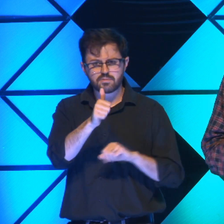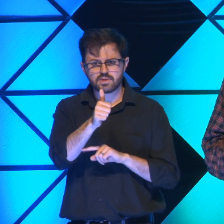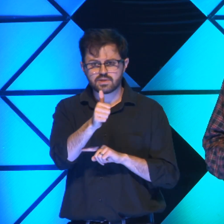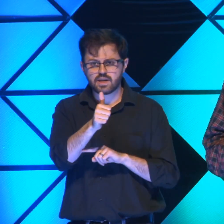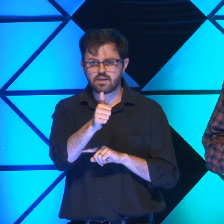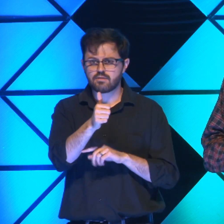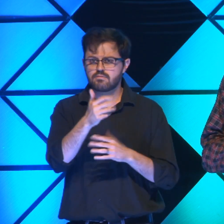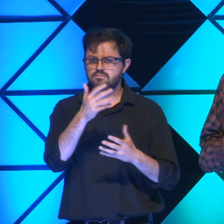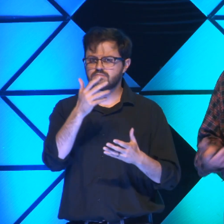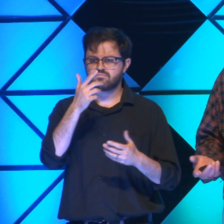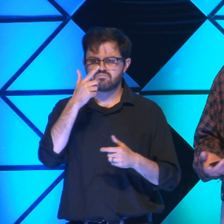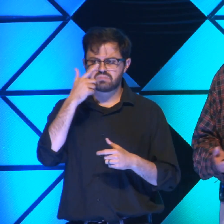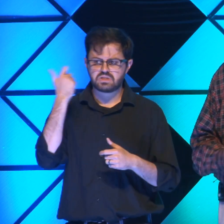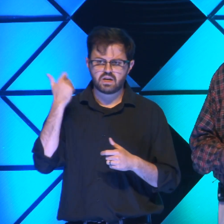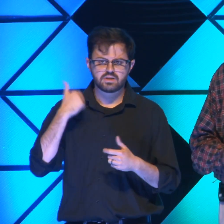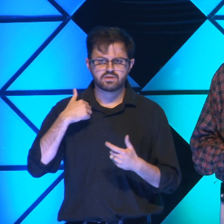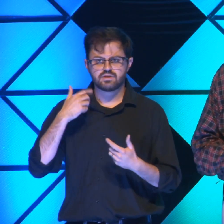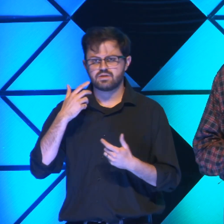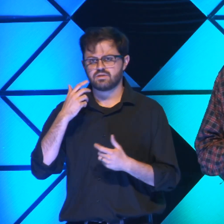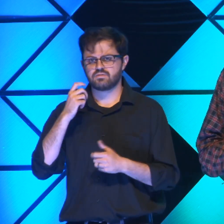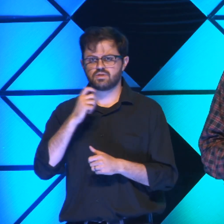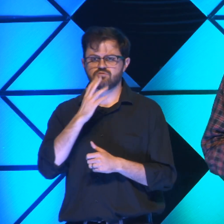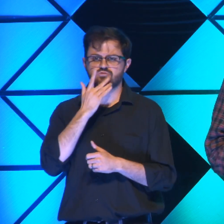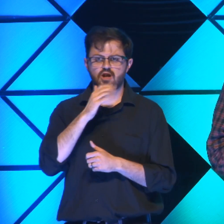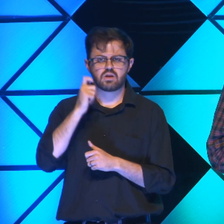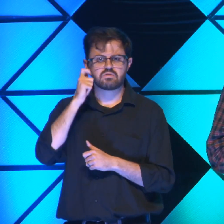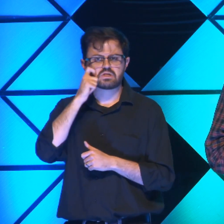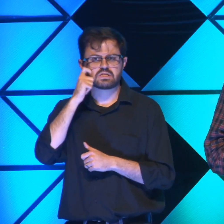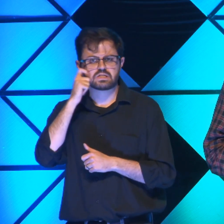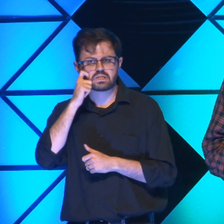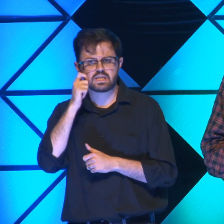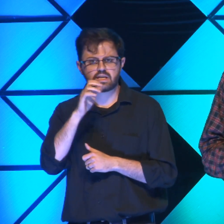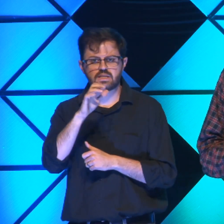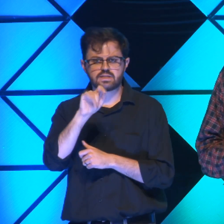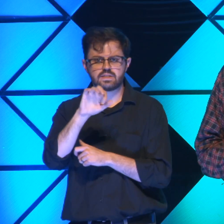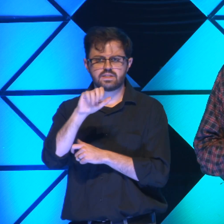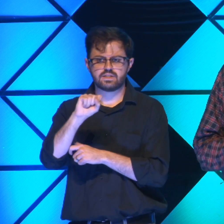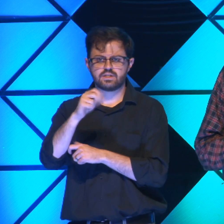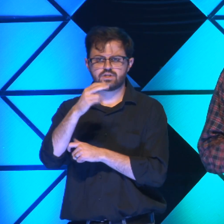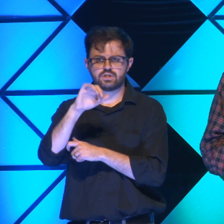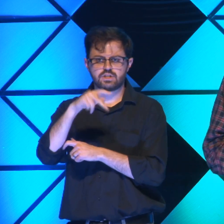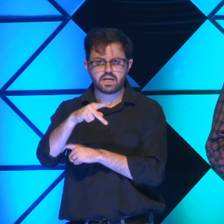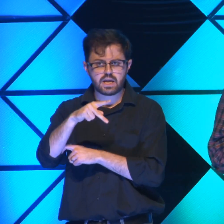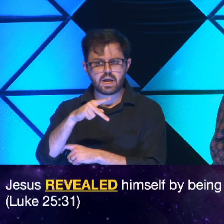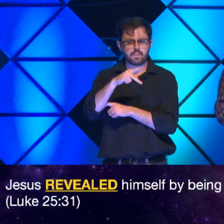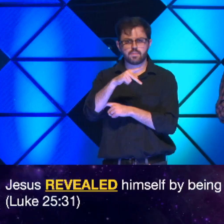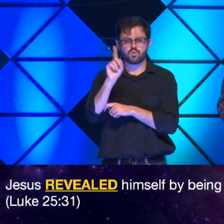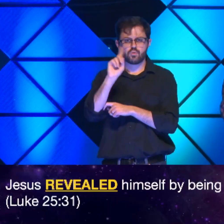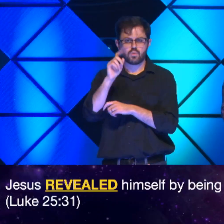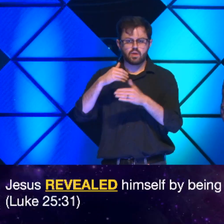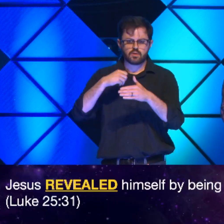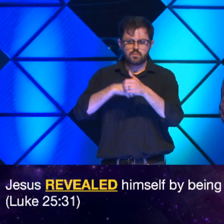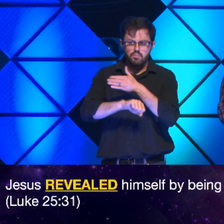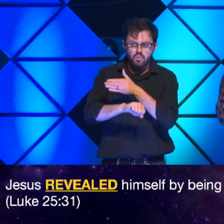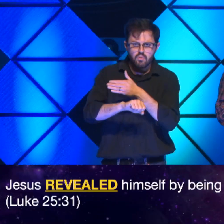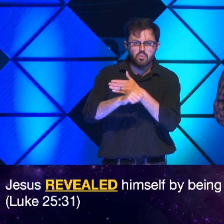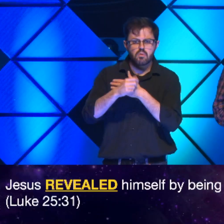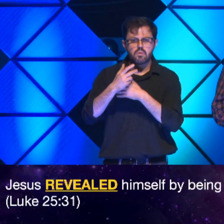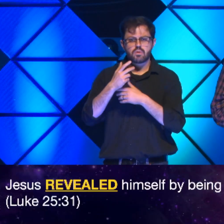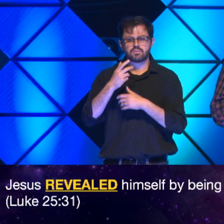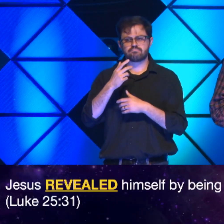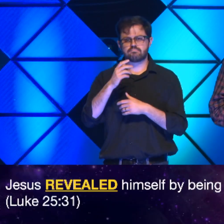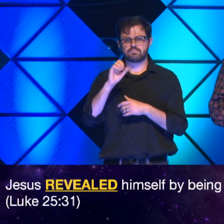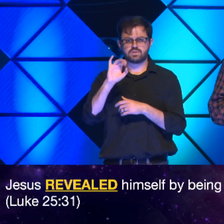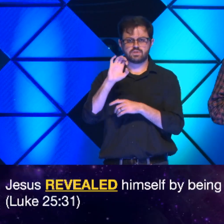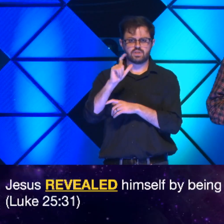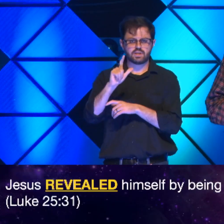our citizenship, our place of birth, our sex, our gender identity. See, Jesus revealed